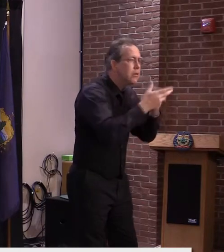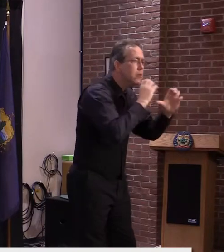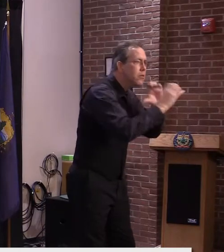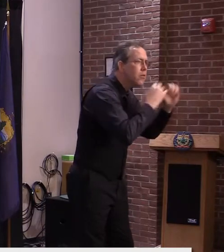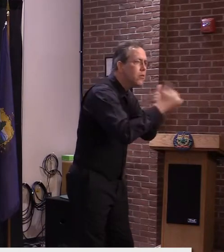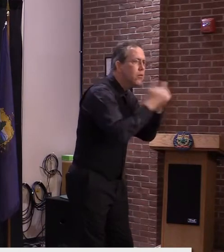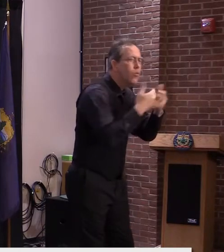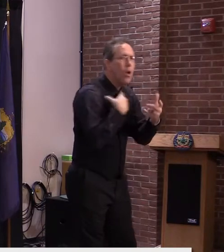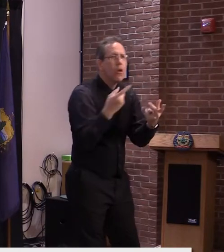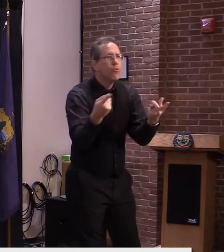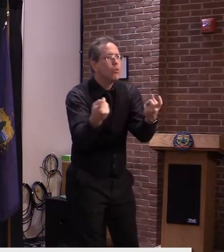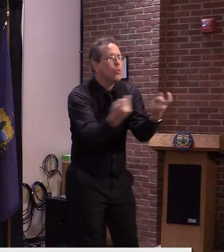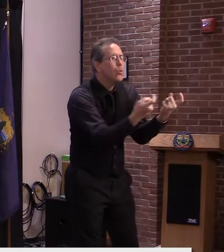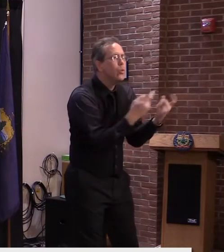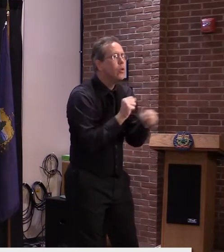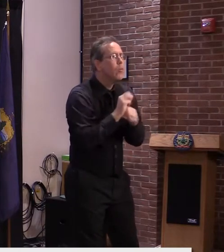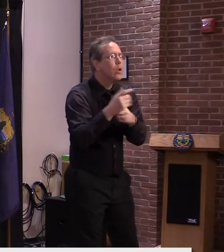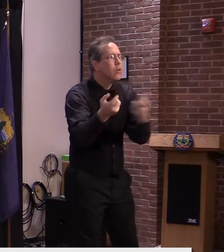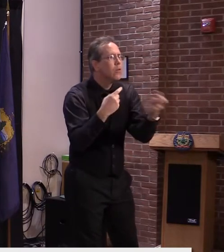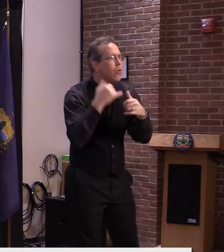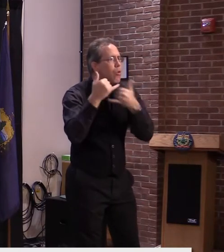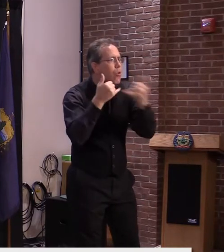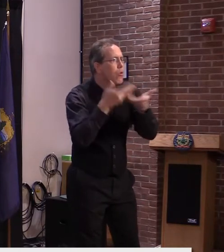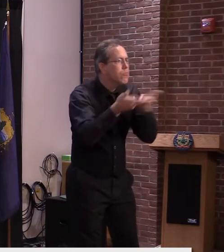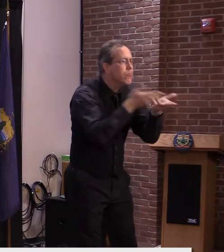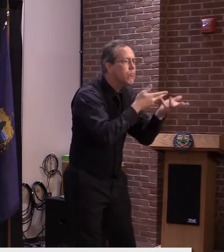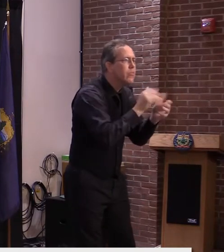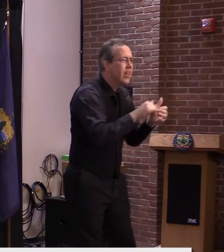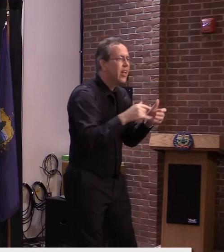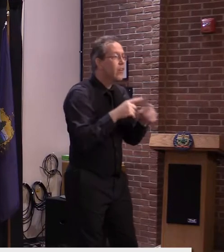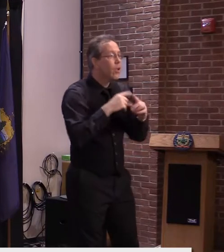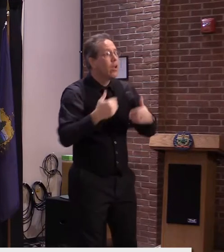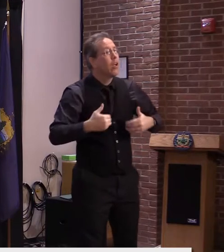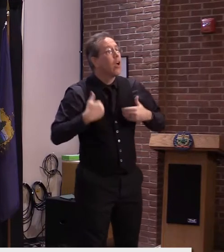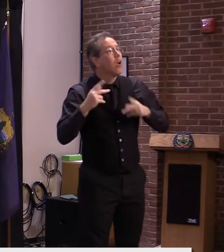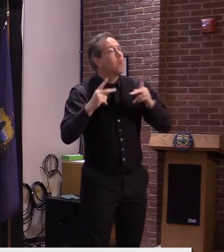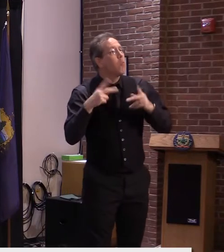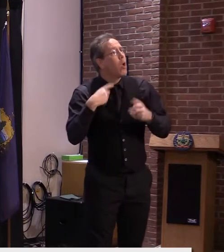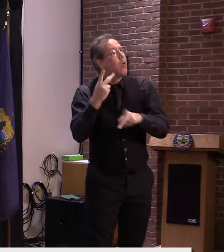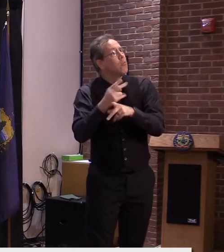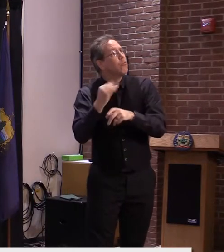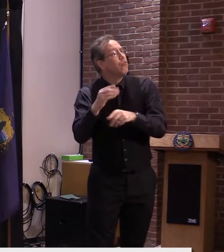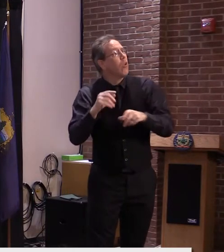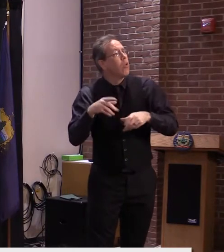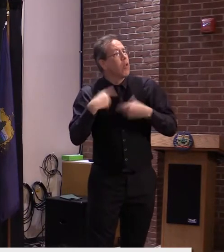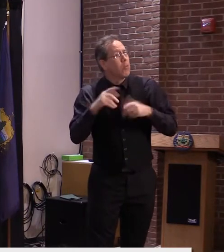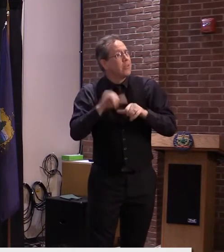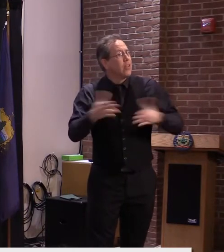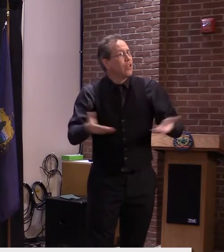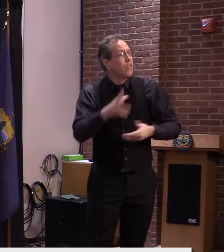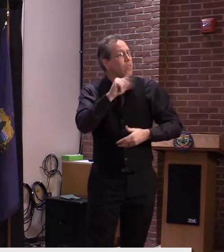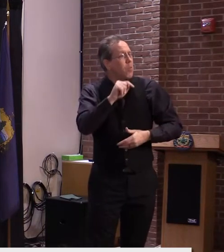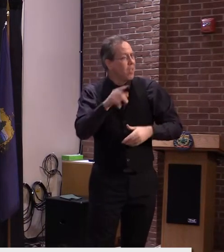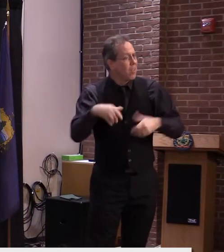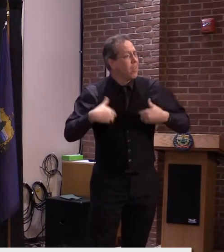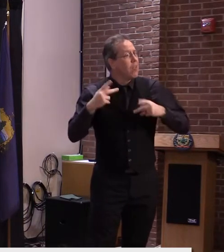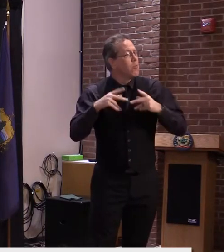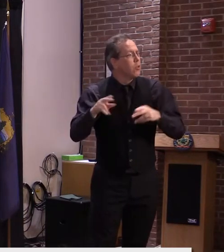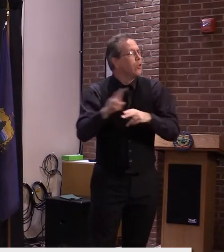business development. We also need to keep our youth. They are tomorrow's workers and tomorrow's business developers.